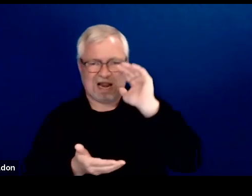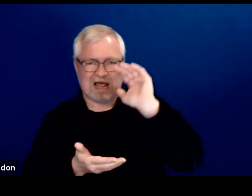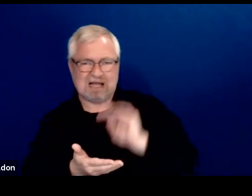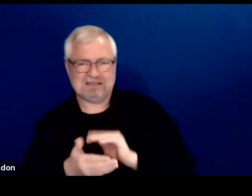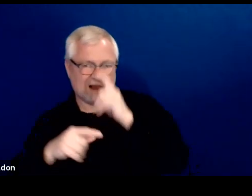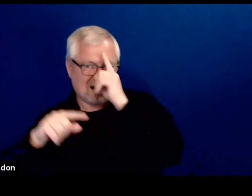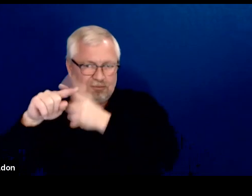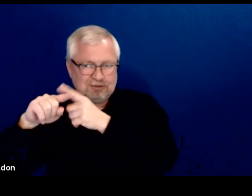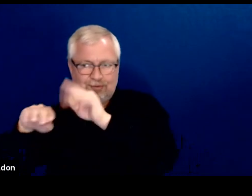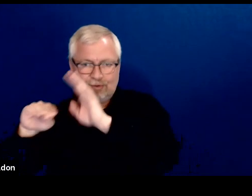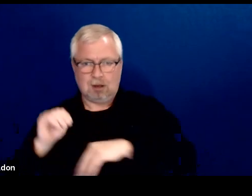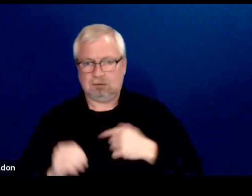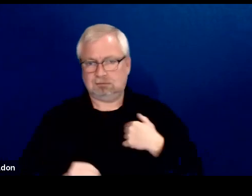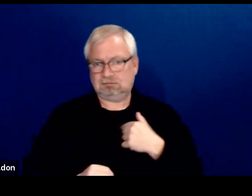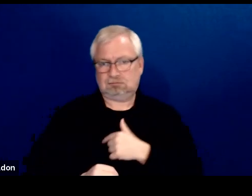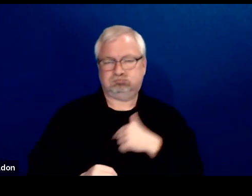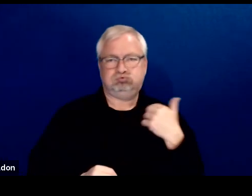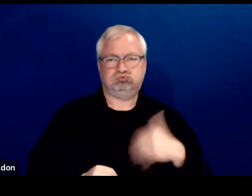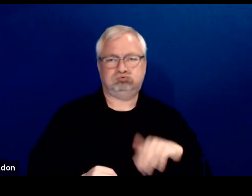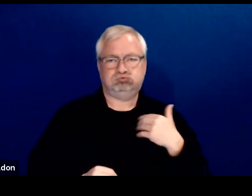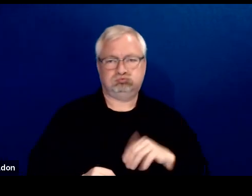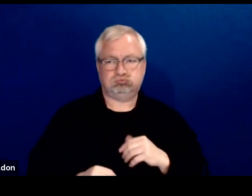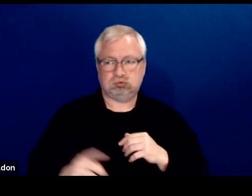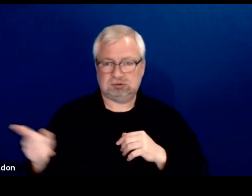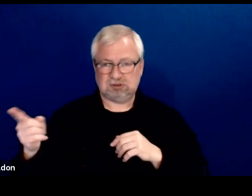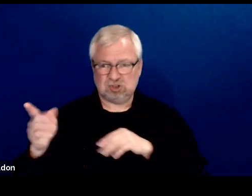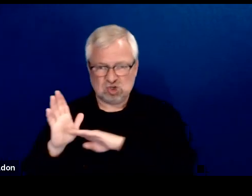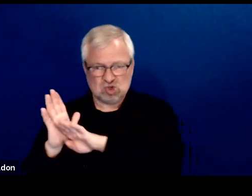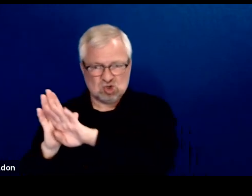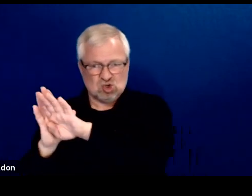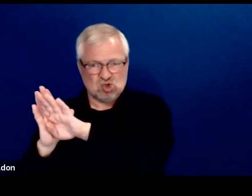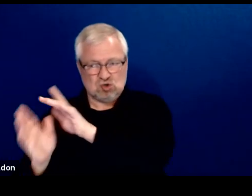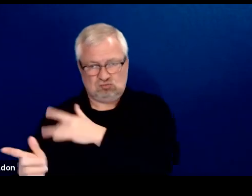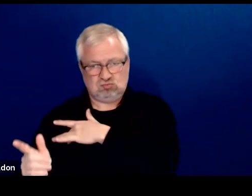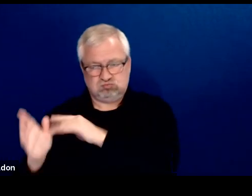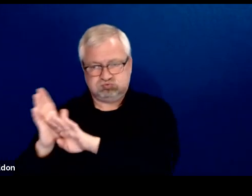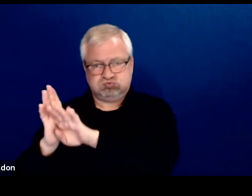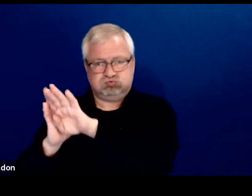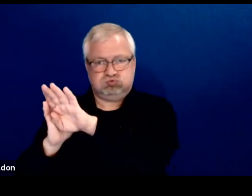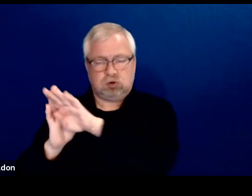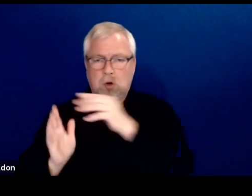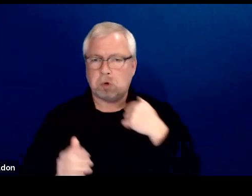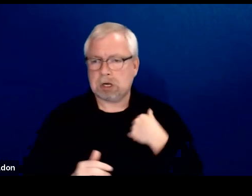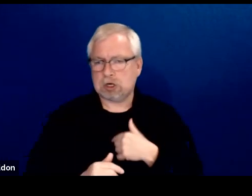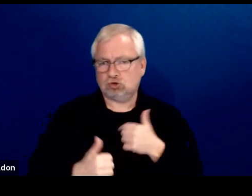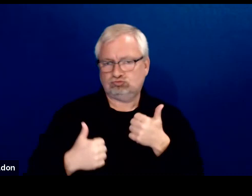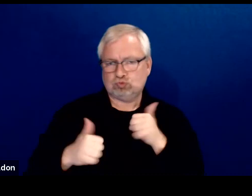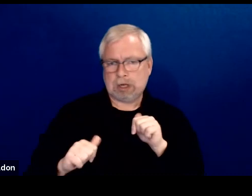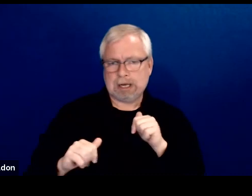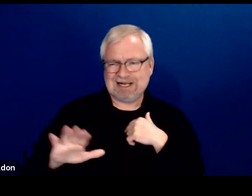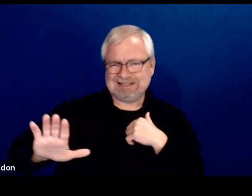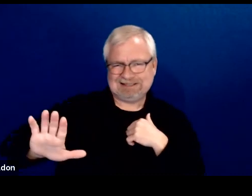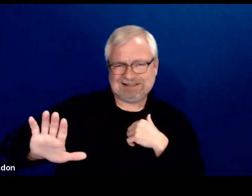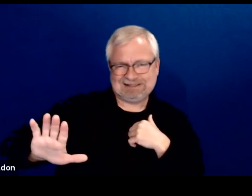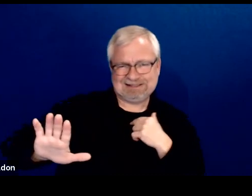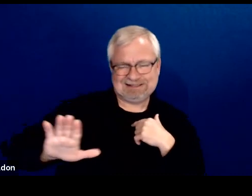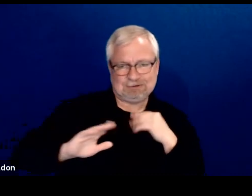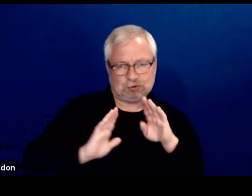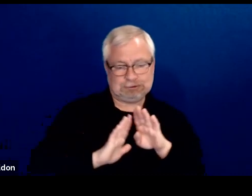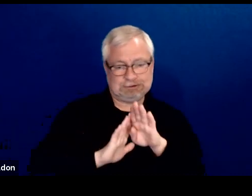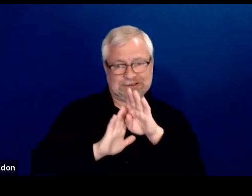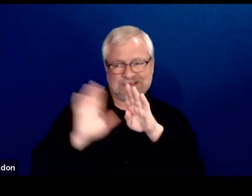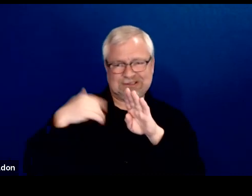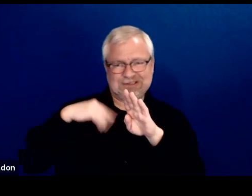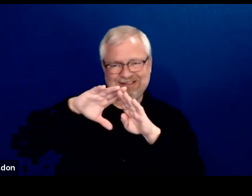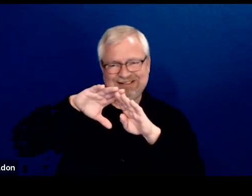little sooner and it rises a little more. So we're trying to bump these things off one another of what we're able to see. So here's what the time is